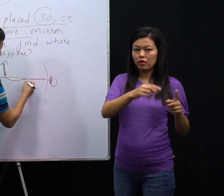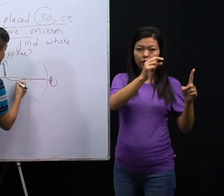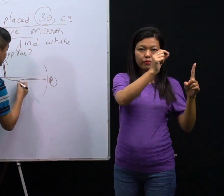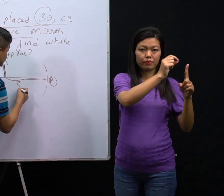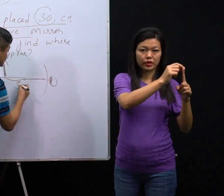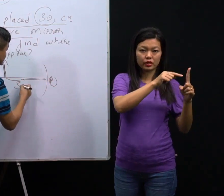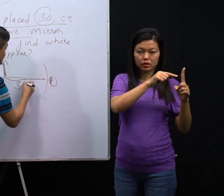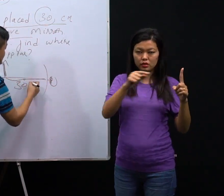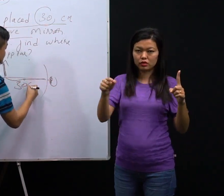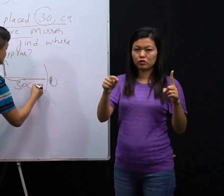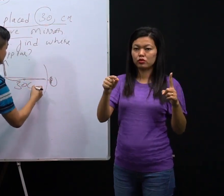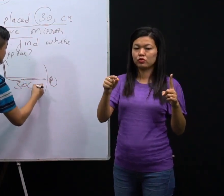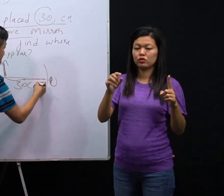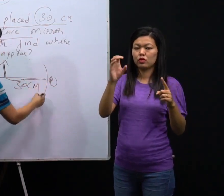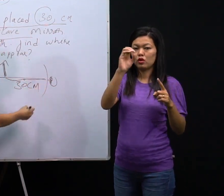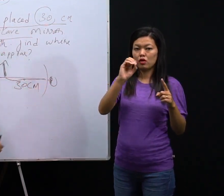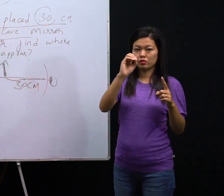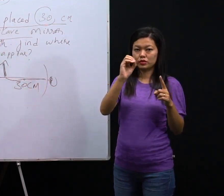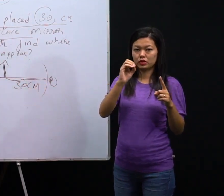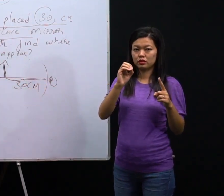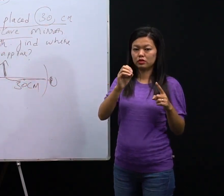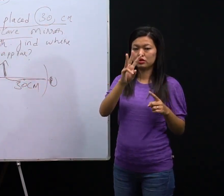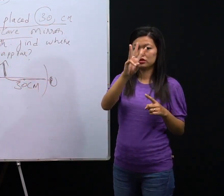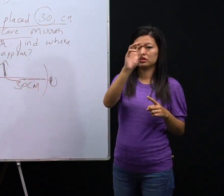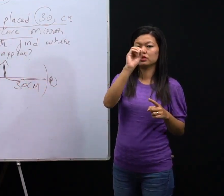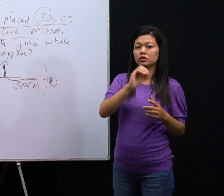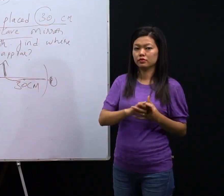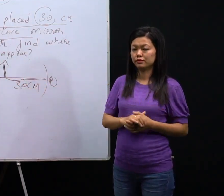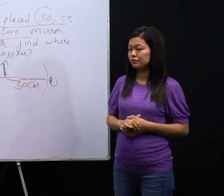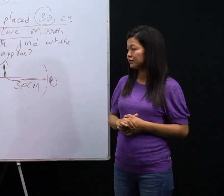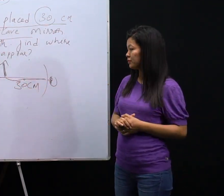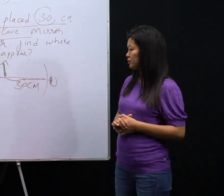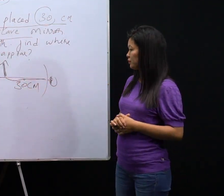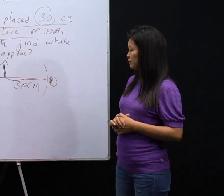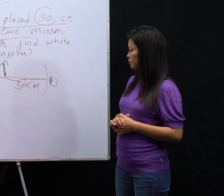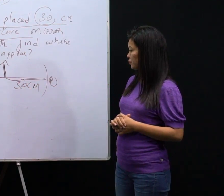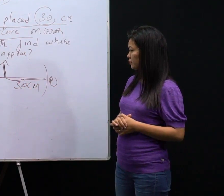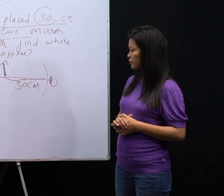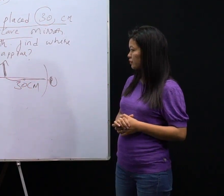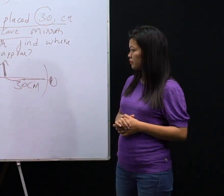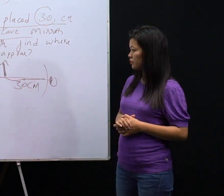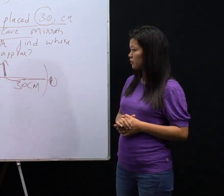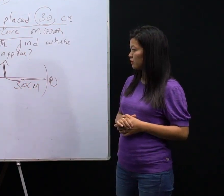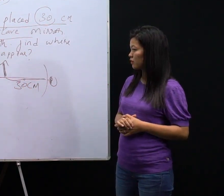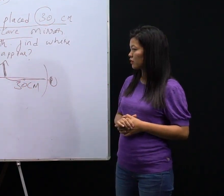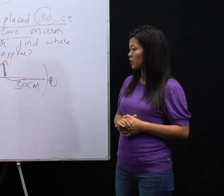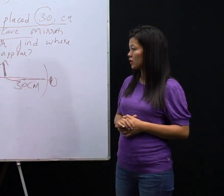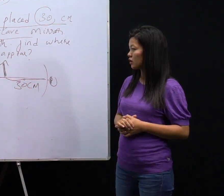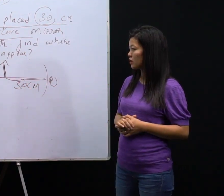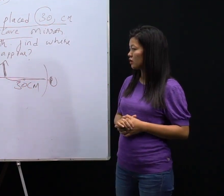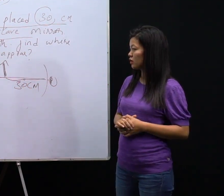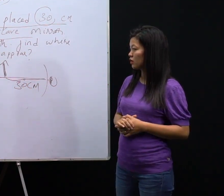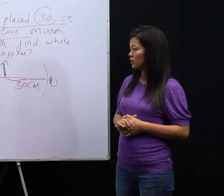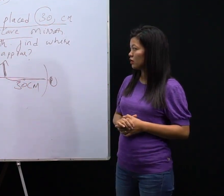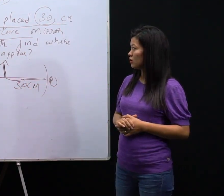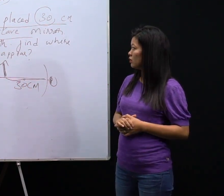here, it is 30 centimeter. Right, 30 centimeter. So now object distance means, students, it